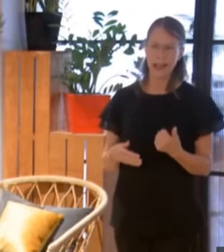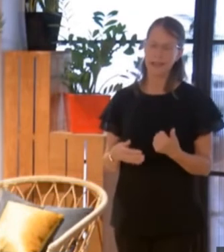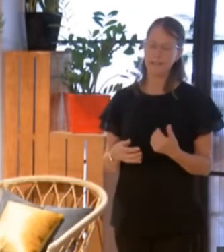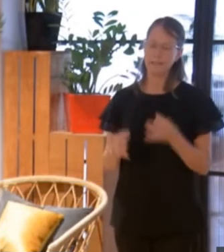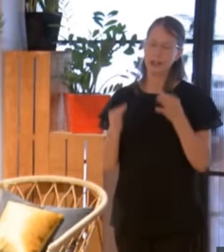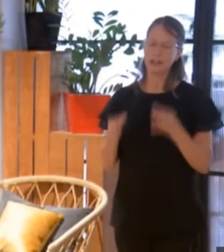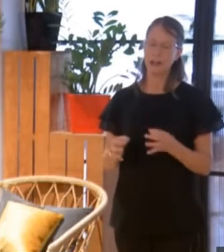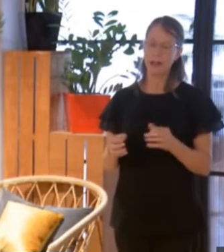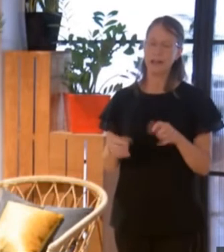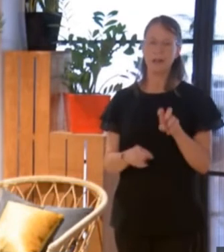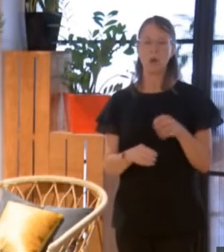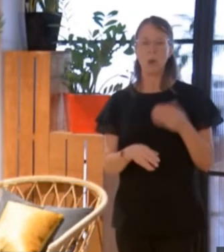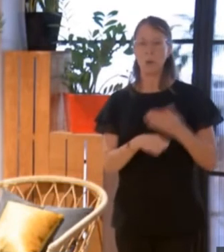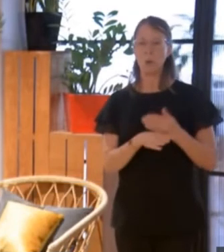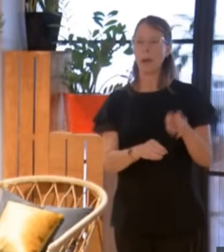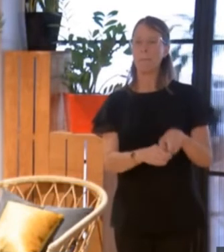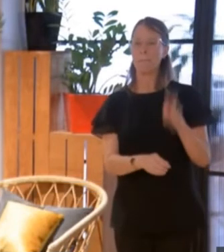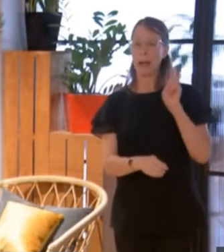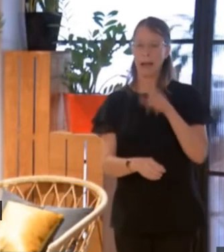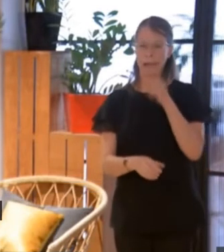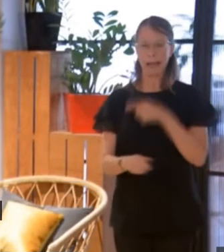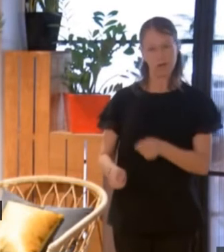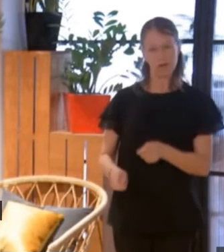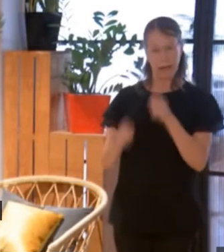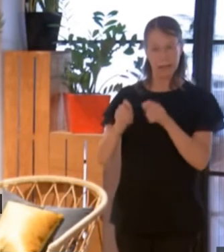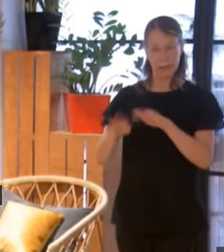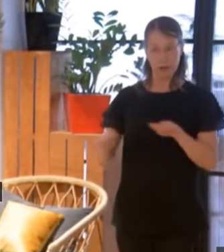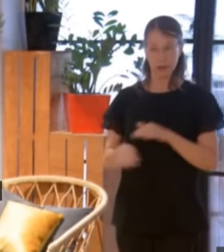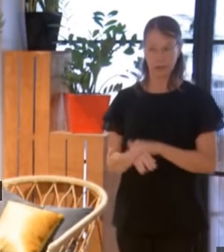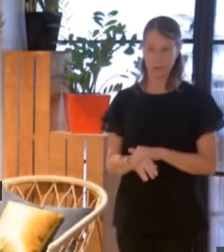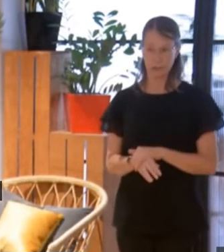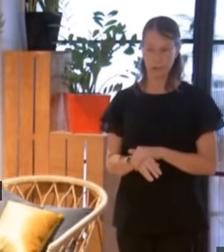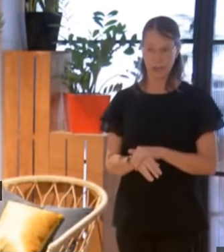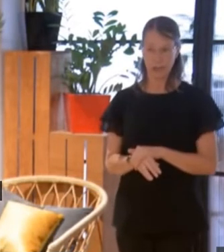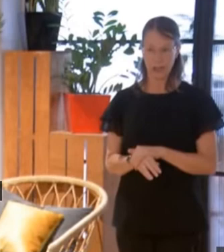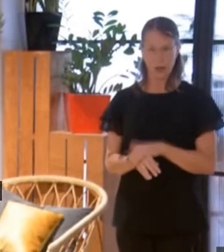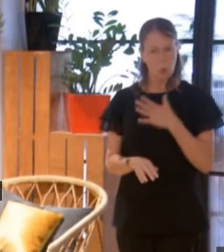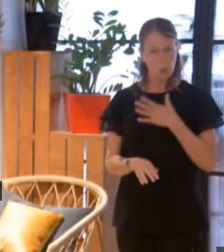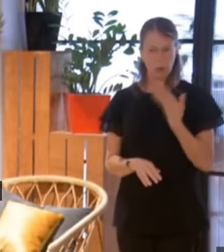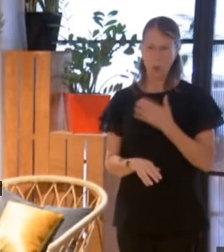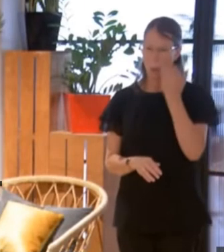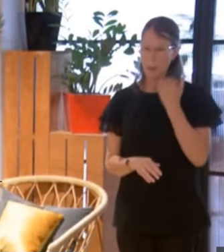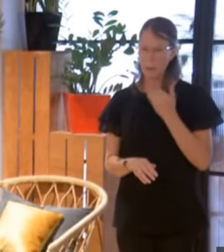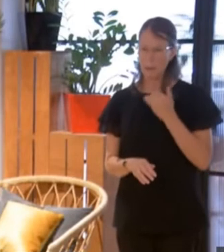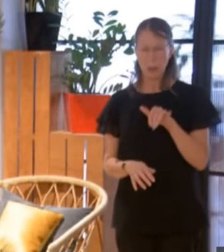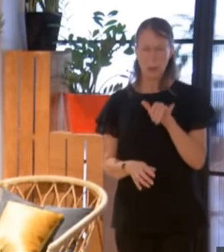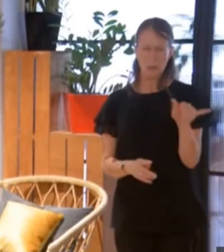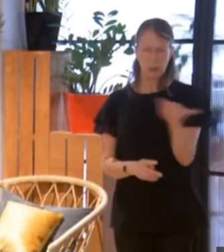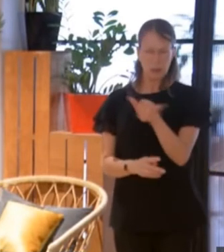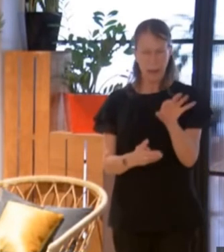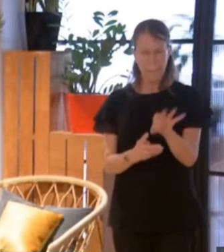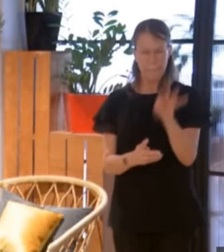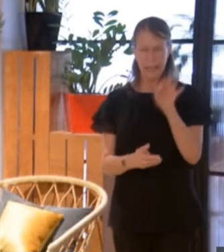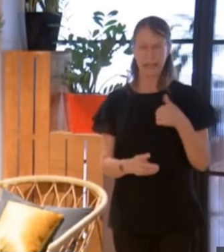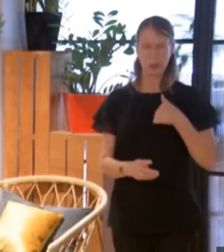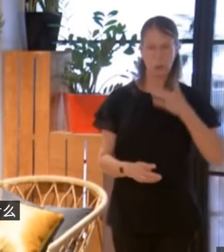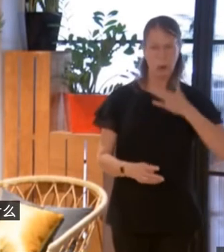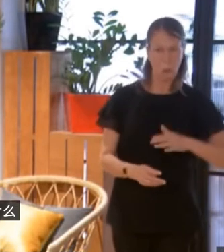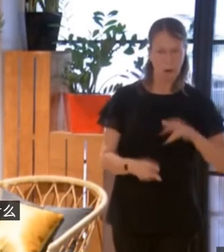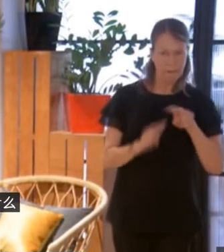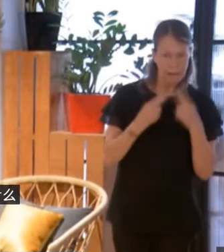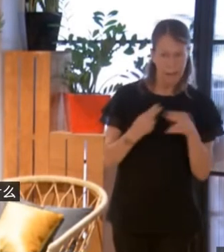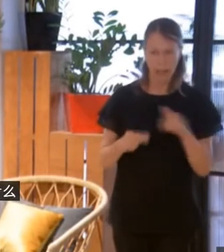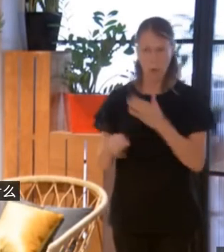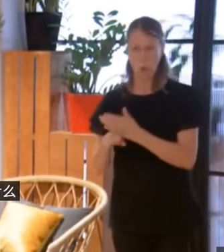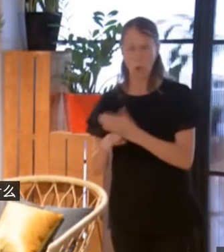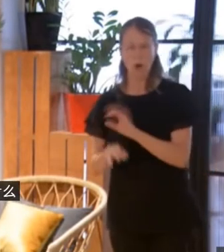family. We want to make sure that no woman should have to choose between having a family and having a career. That's